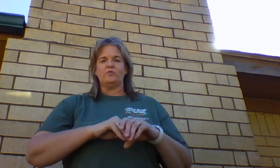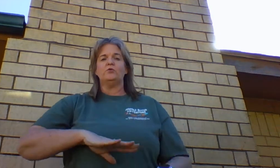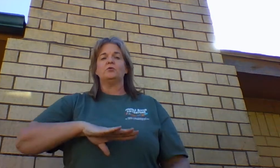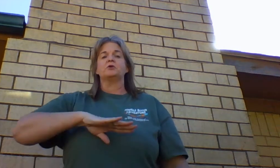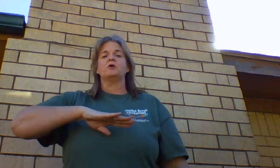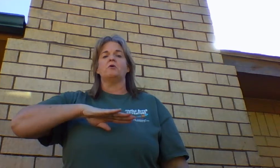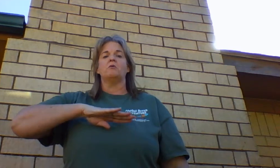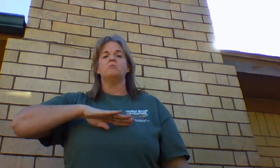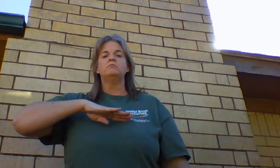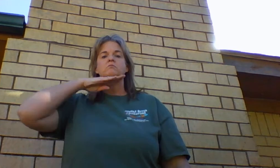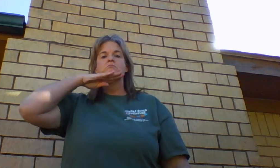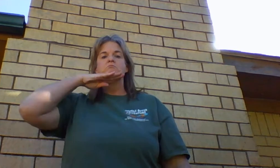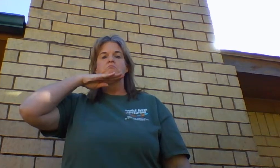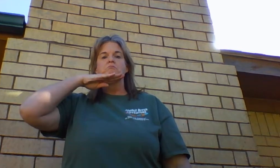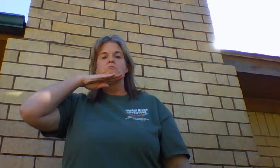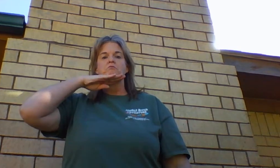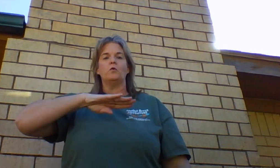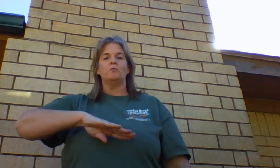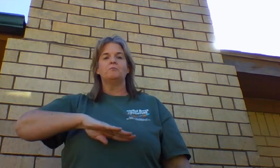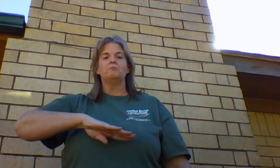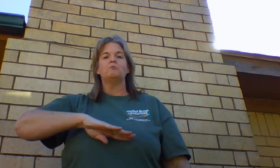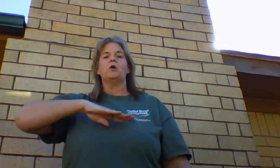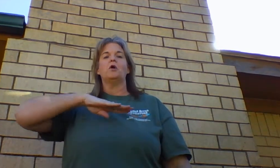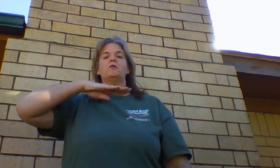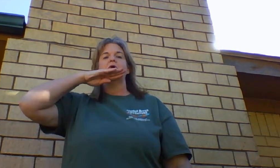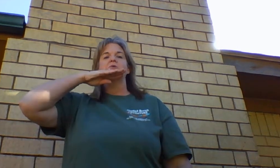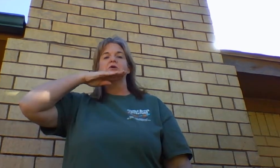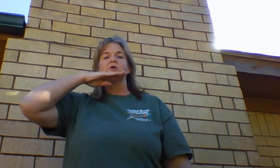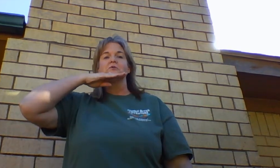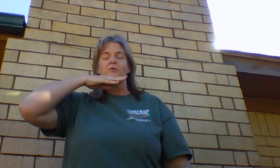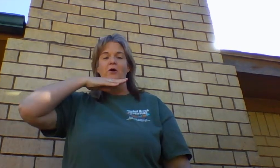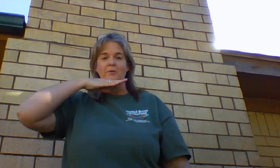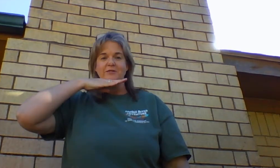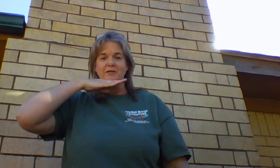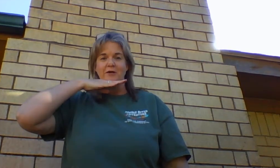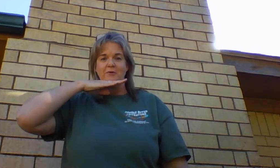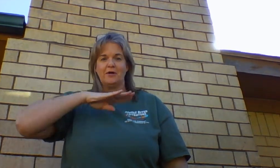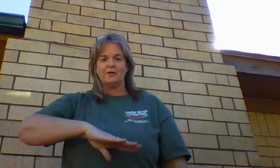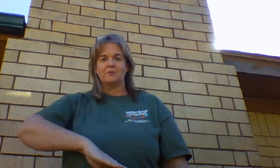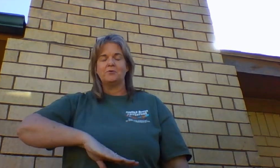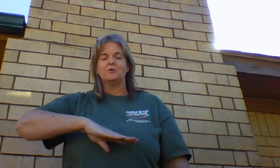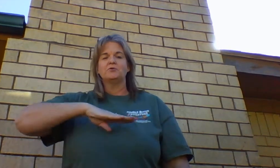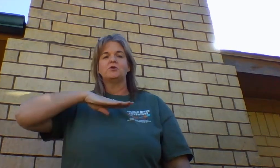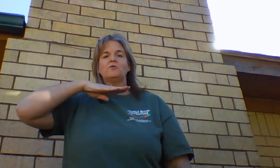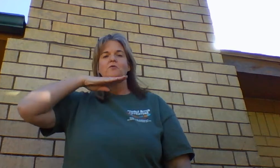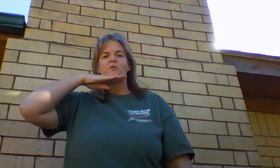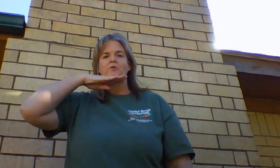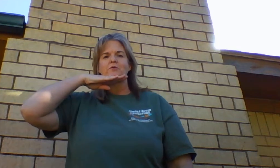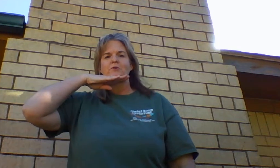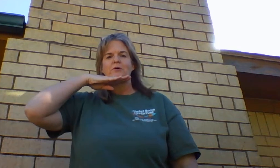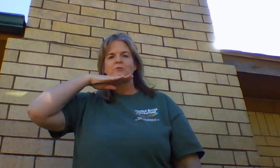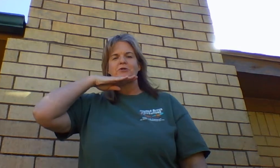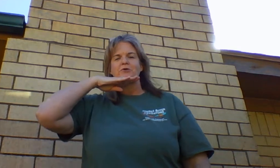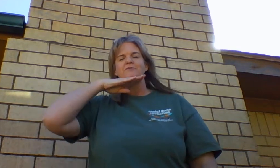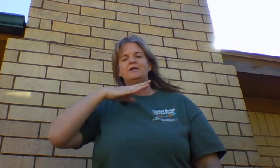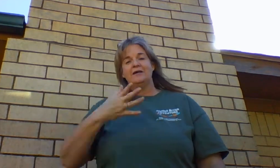you're going to go full. All the way up to here. We always say that, right? Like we're so full up to here. And